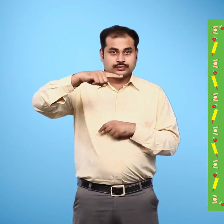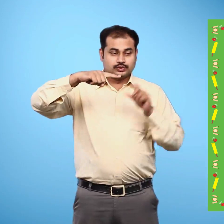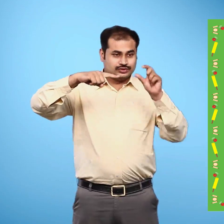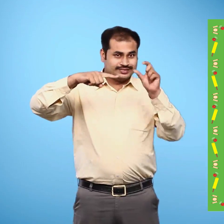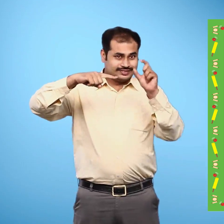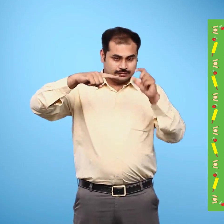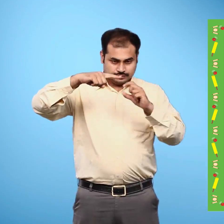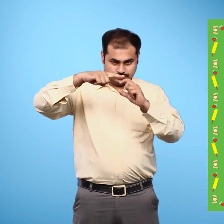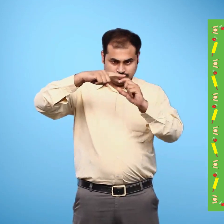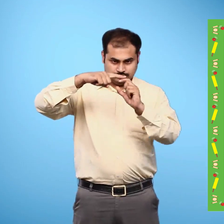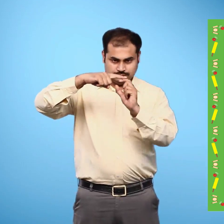on a surface